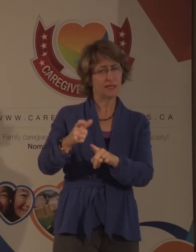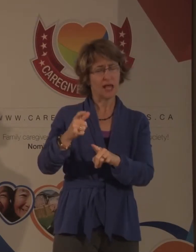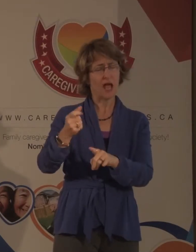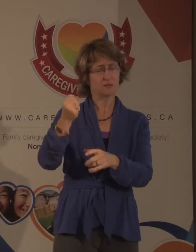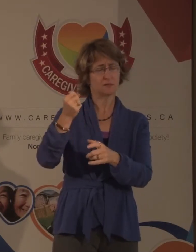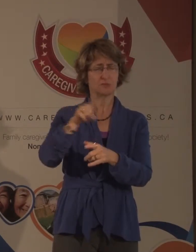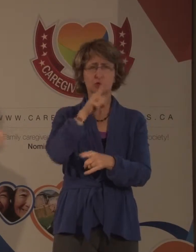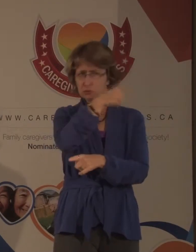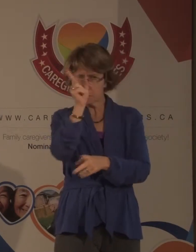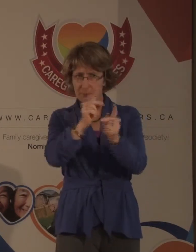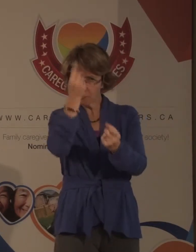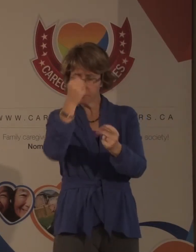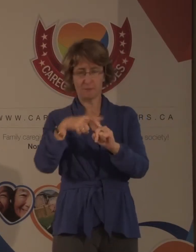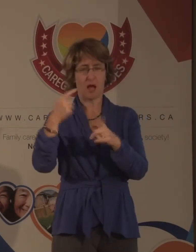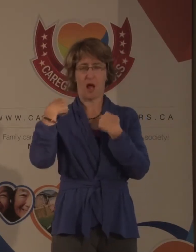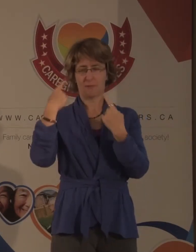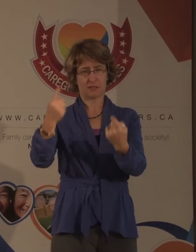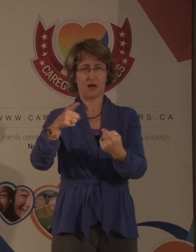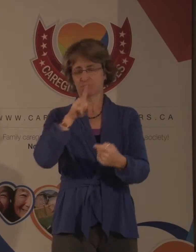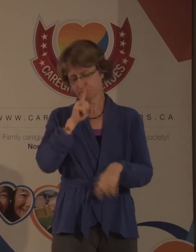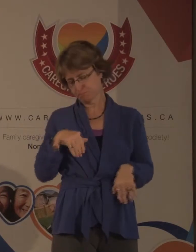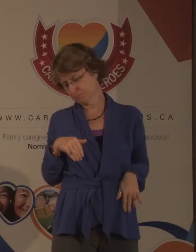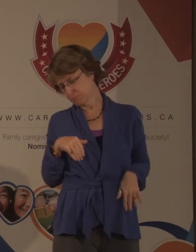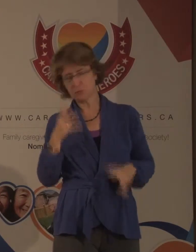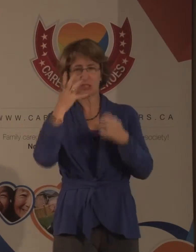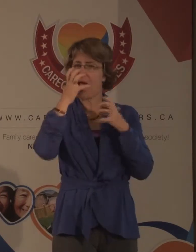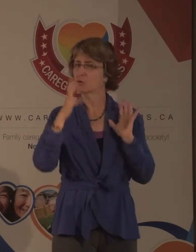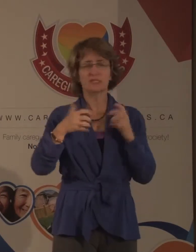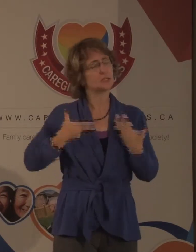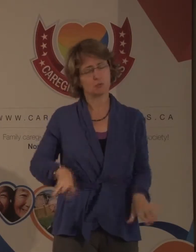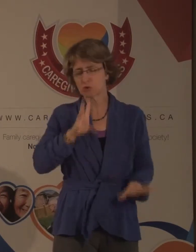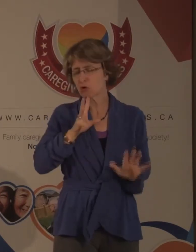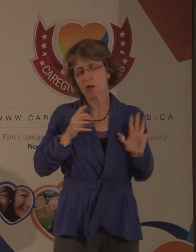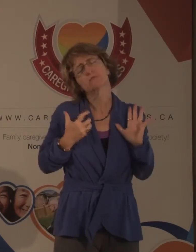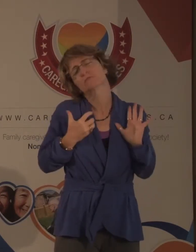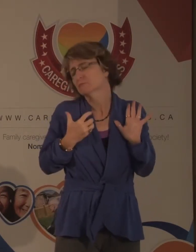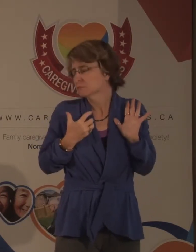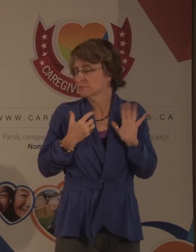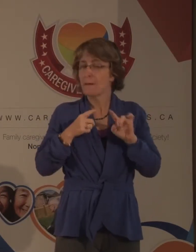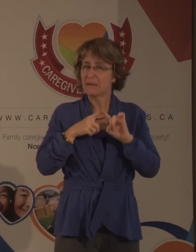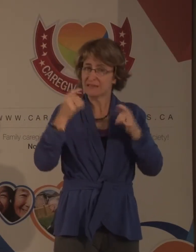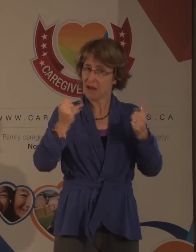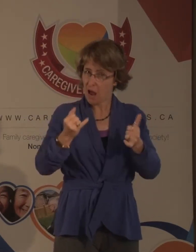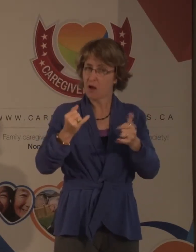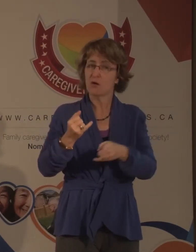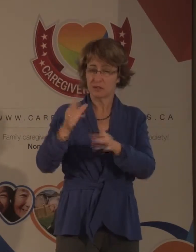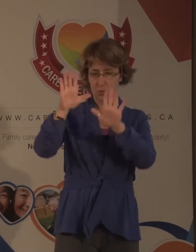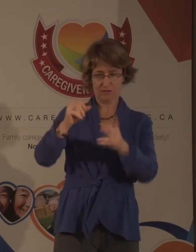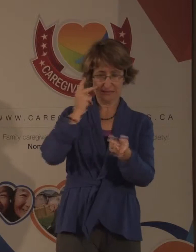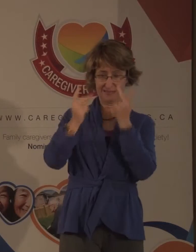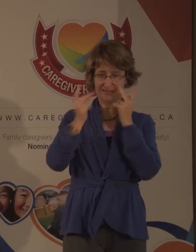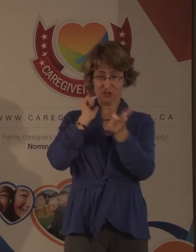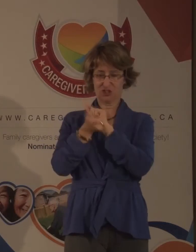himself known, but up to now he hasn't been able to do that because he just is angry. He just doesn't want to talk to you. But it's wonderful to see the